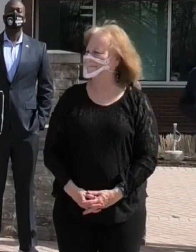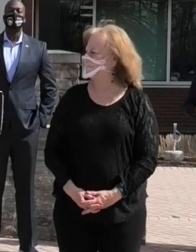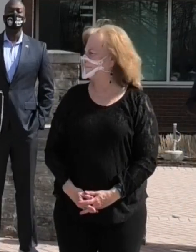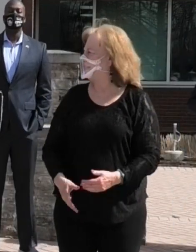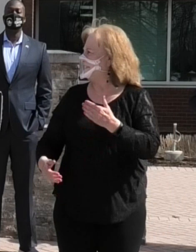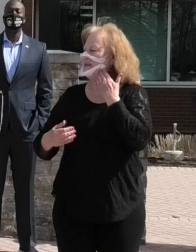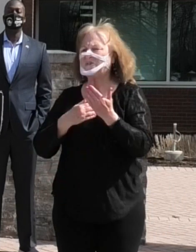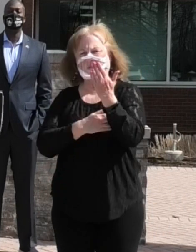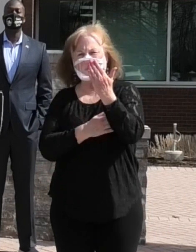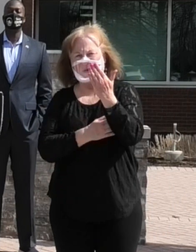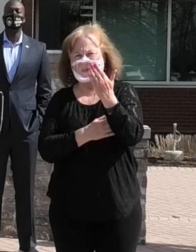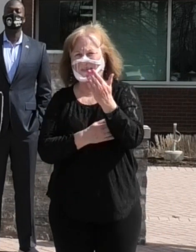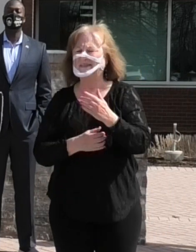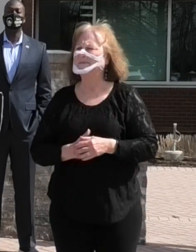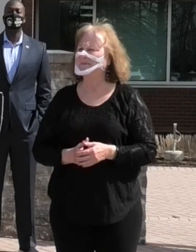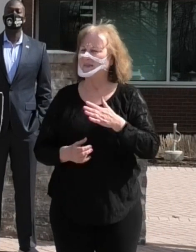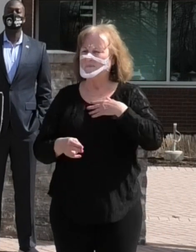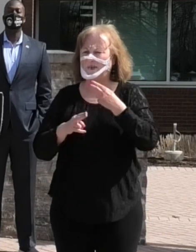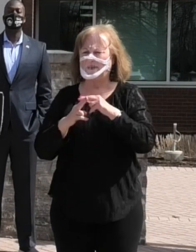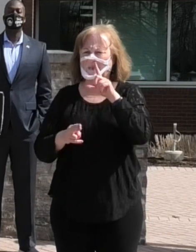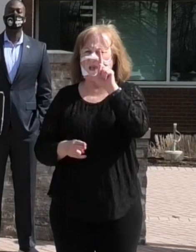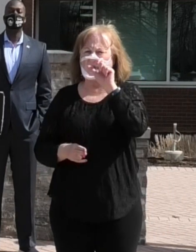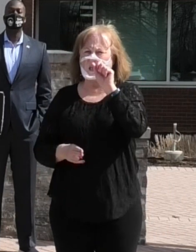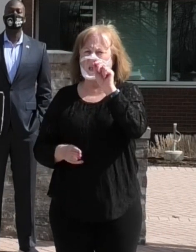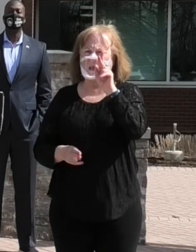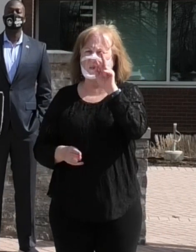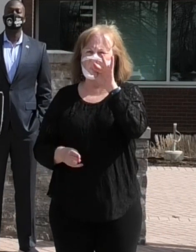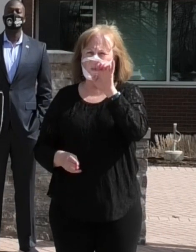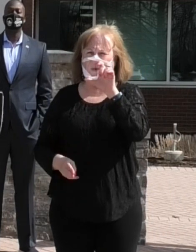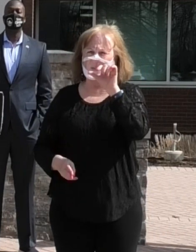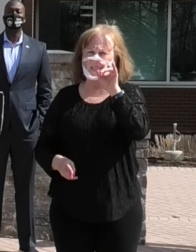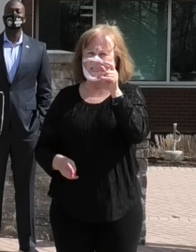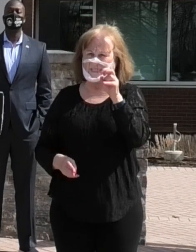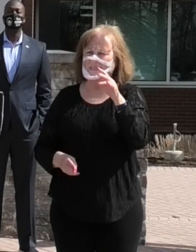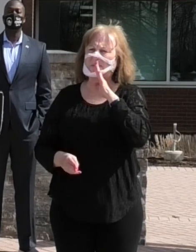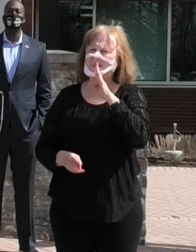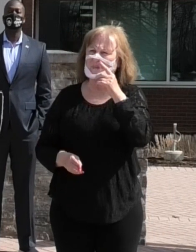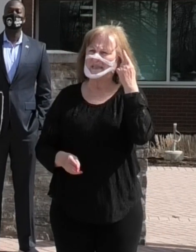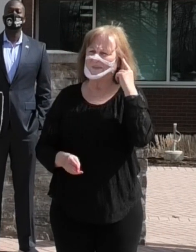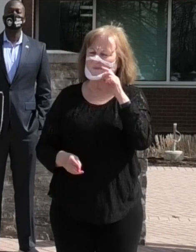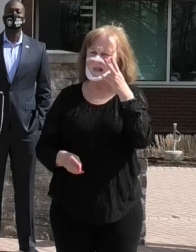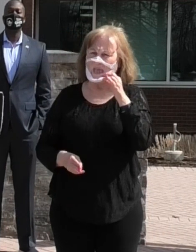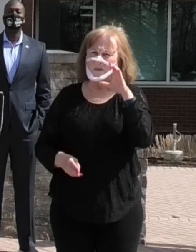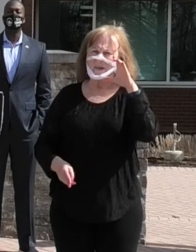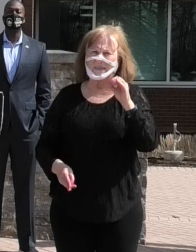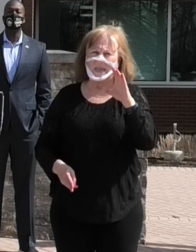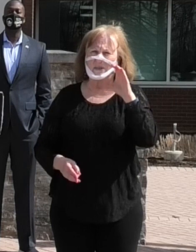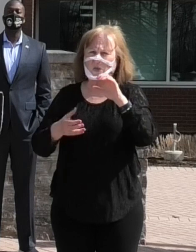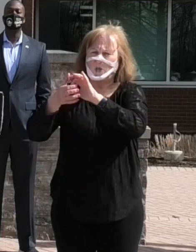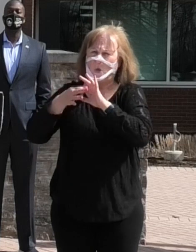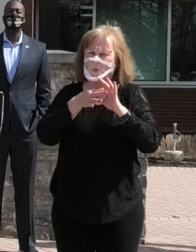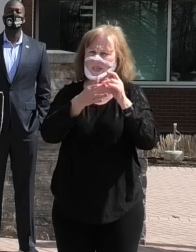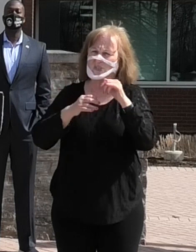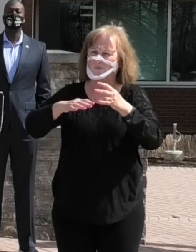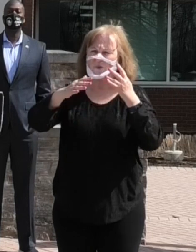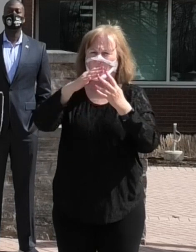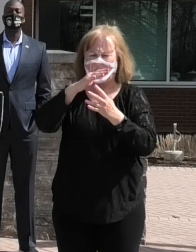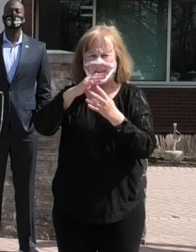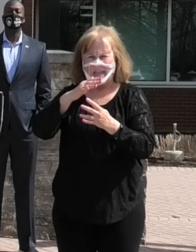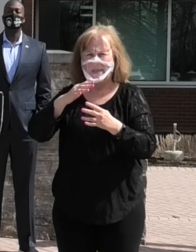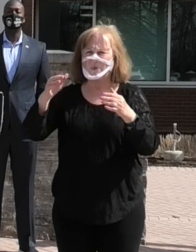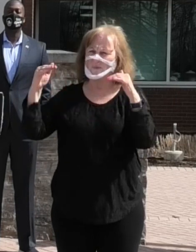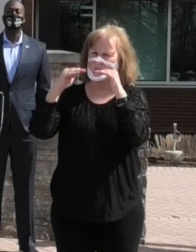Good morning. My name is Lori Liskin, and I am speaking on behalf of the Howard County Coalition for Immigrant